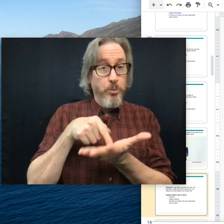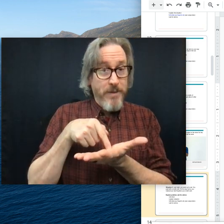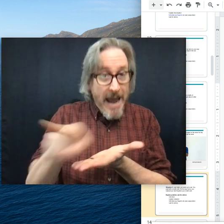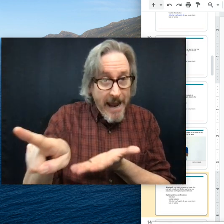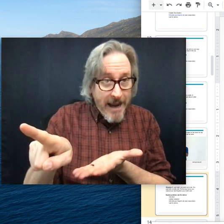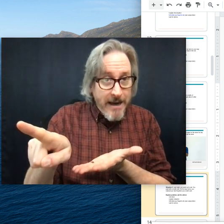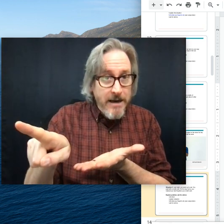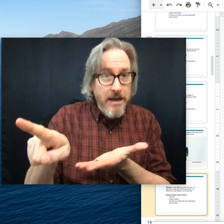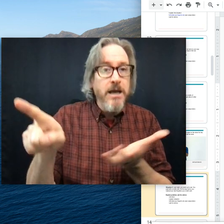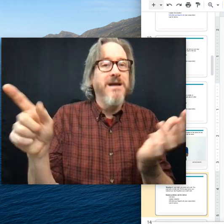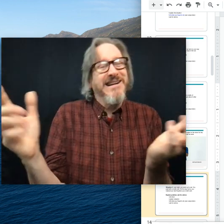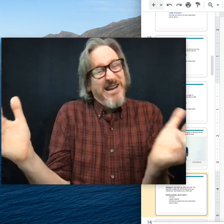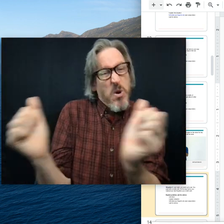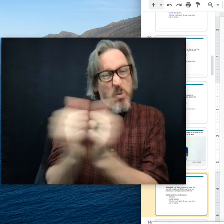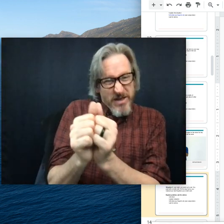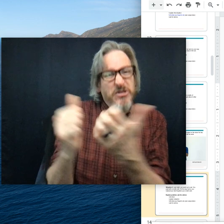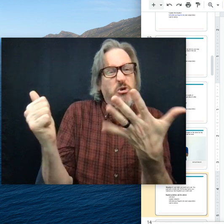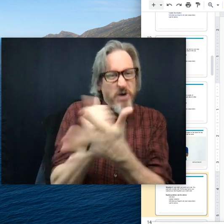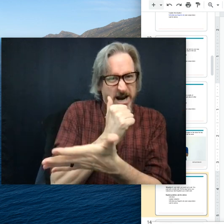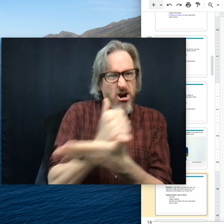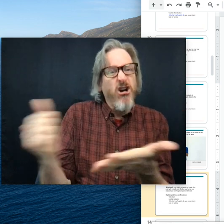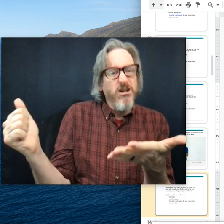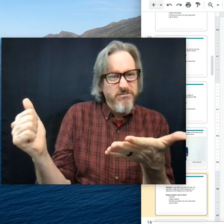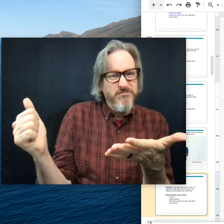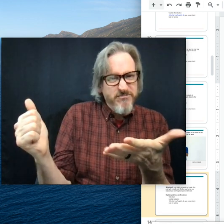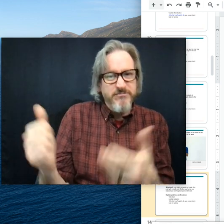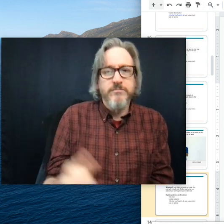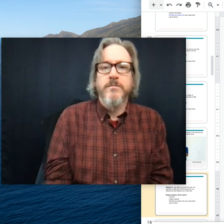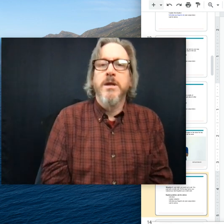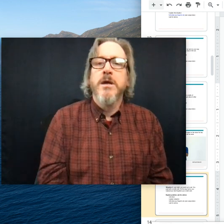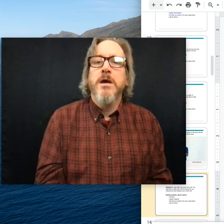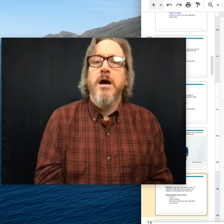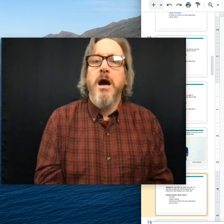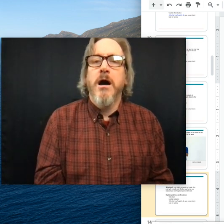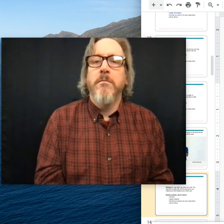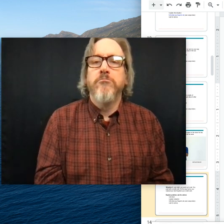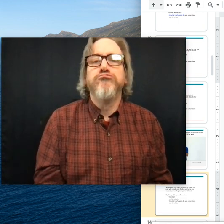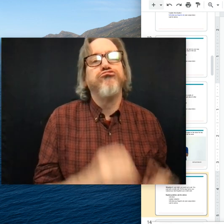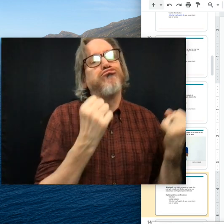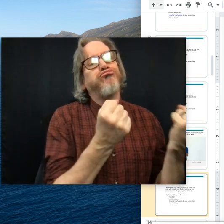So you paid with credit card.